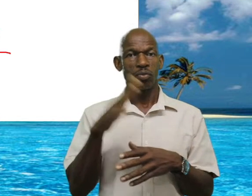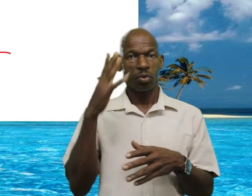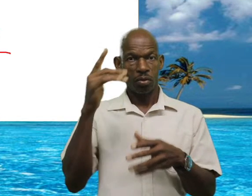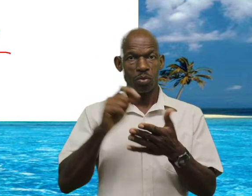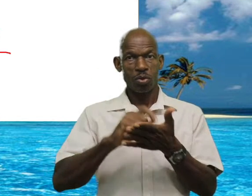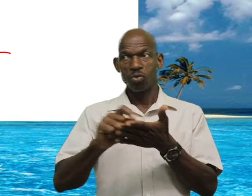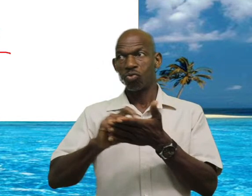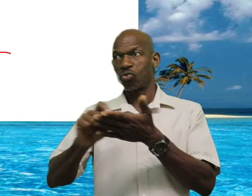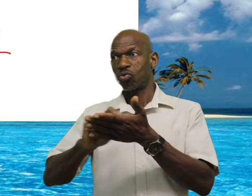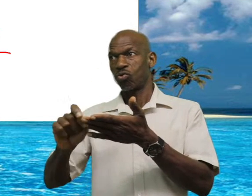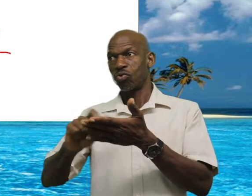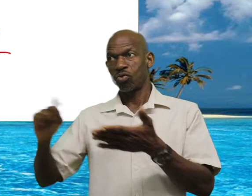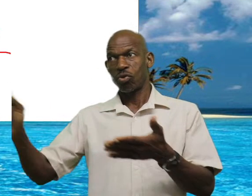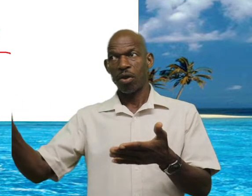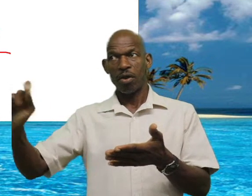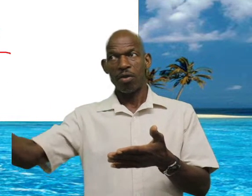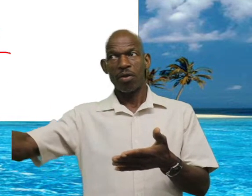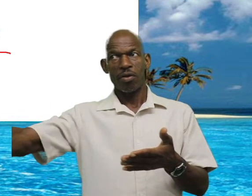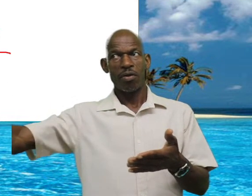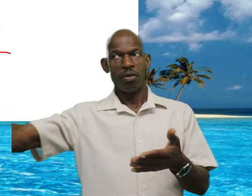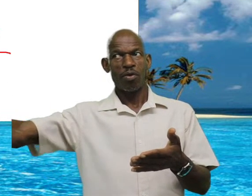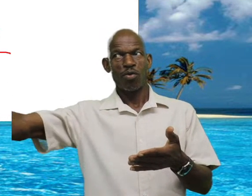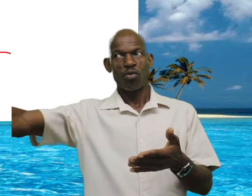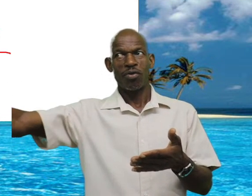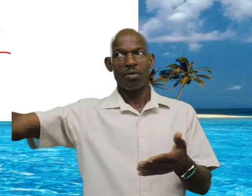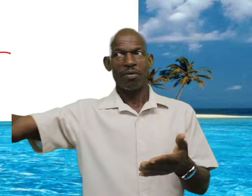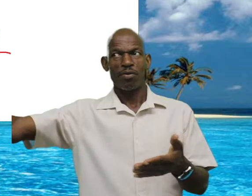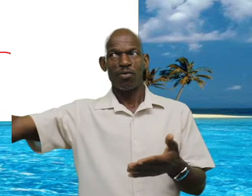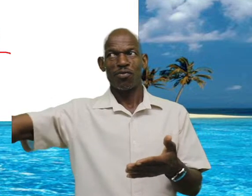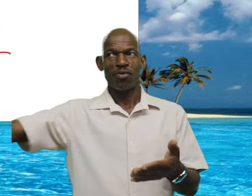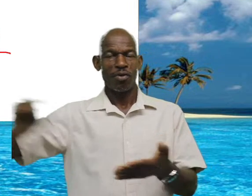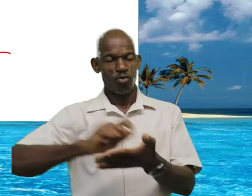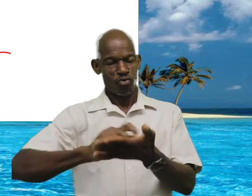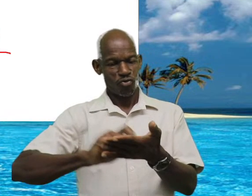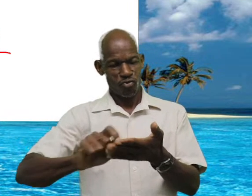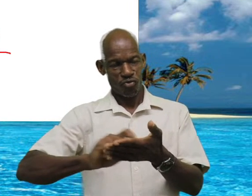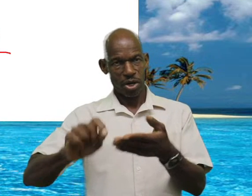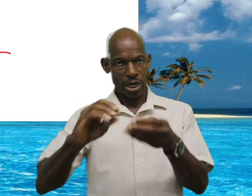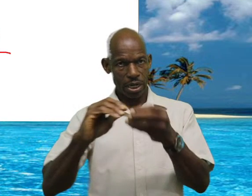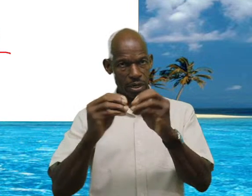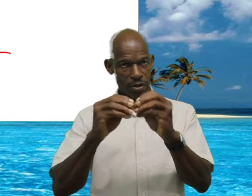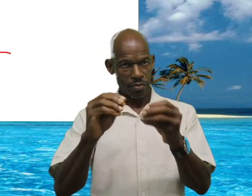that you can WhatsApp me with your tests. Right, the people who